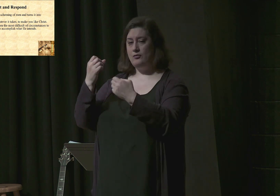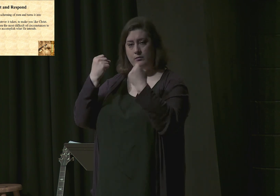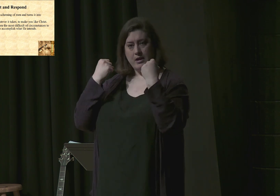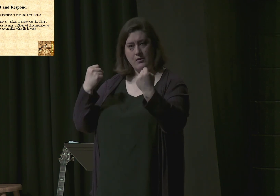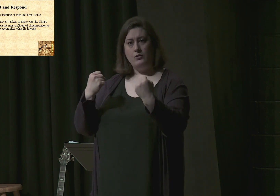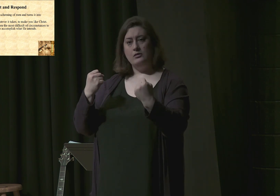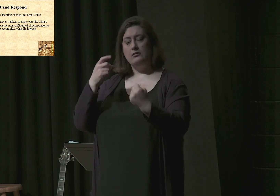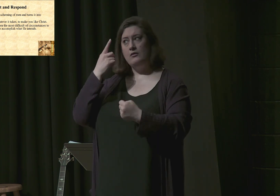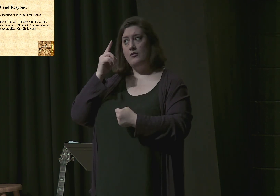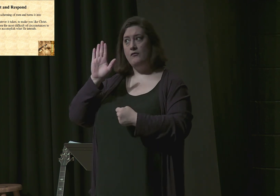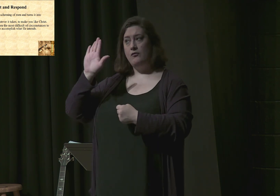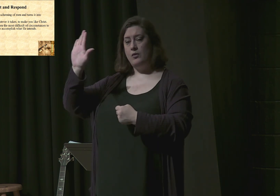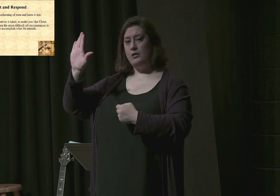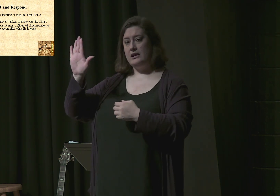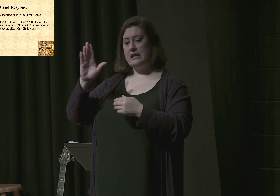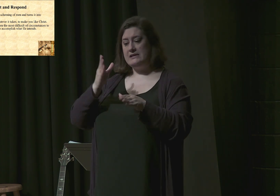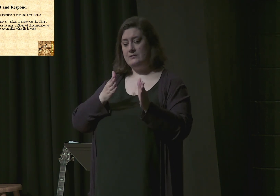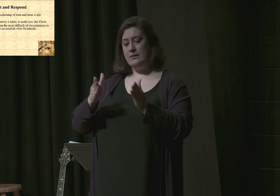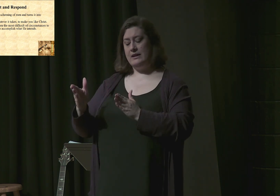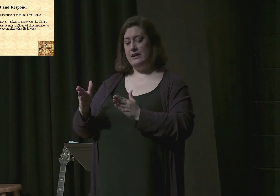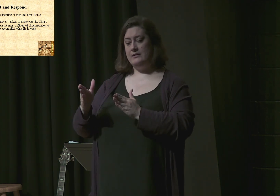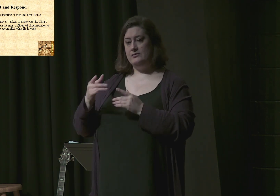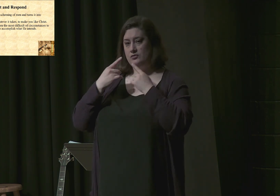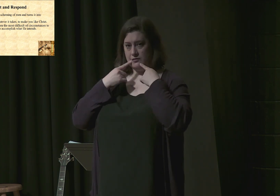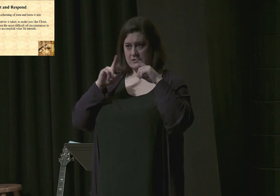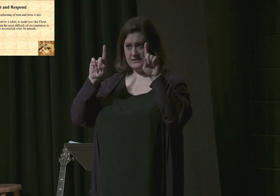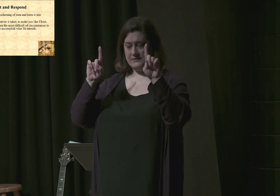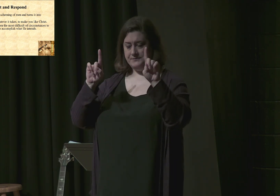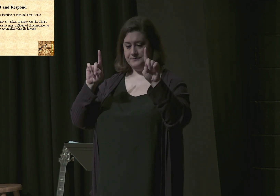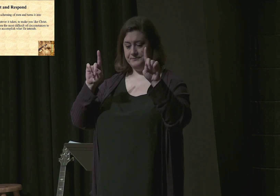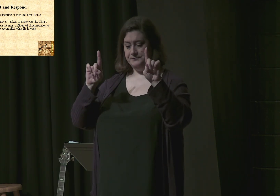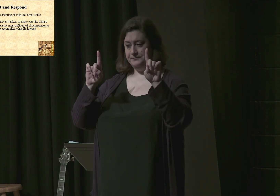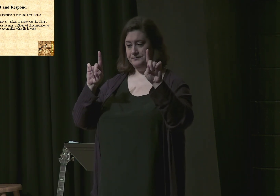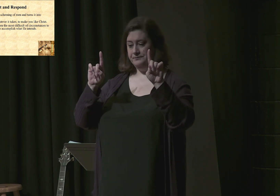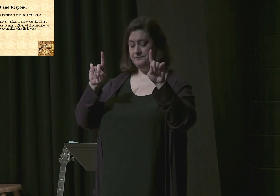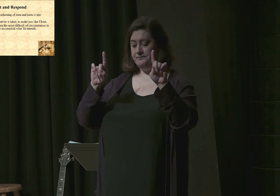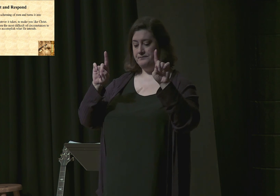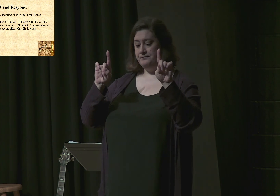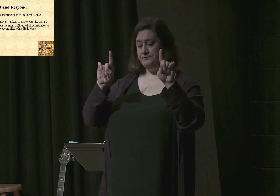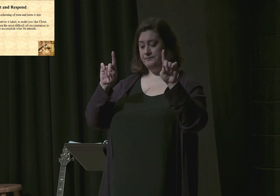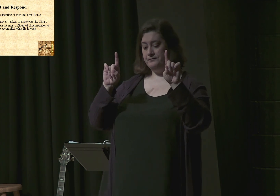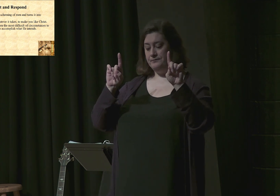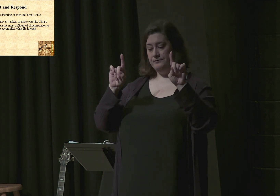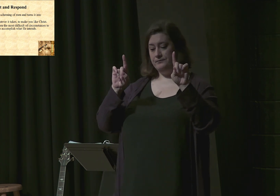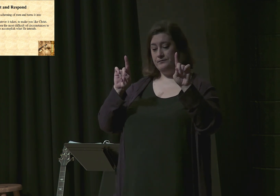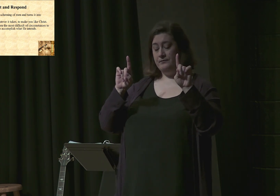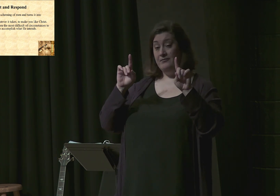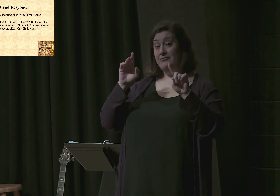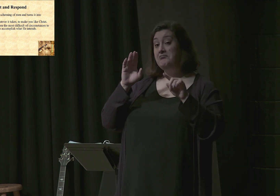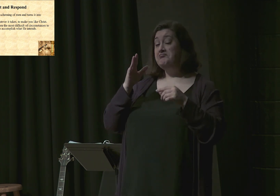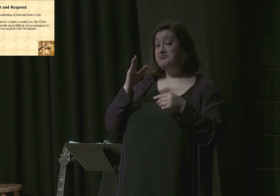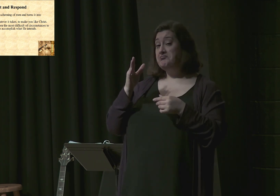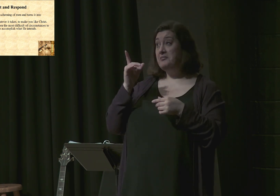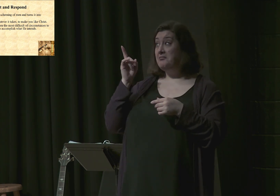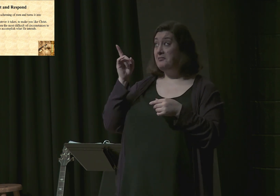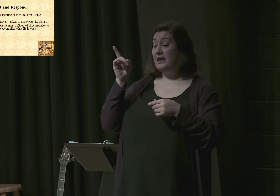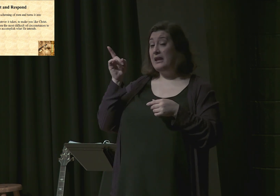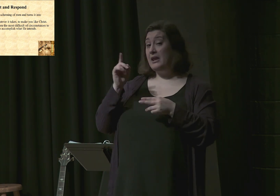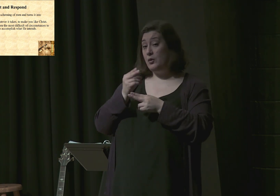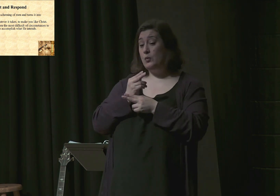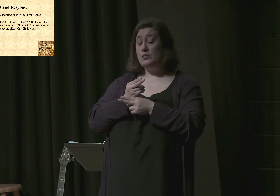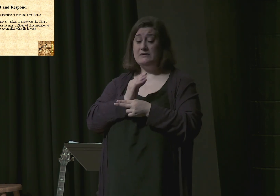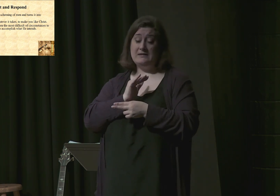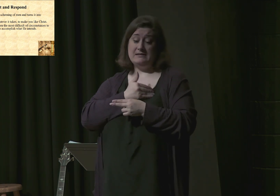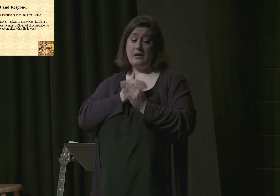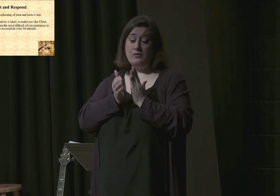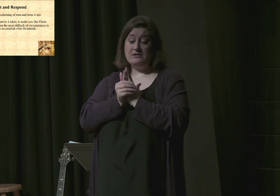to accomplish what He intends. Often that wisdom uses our experiences and our abilities in working